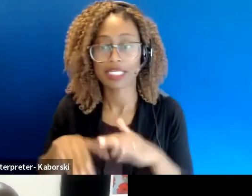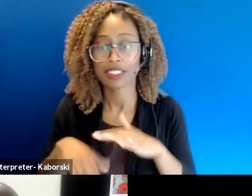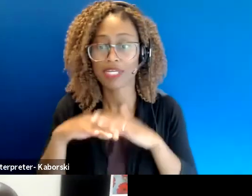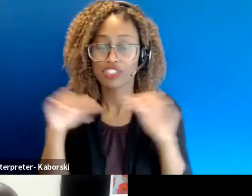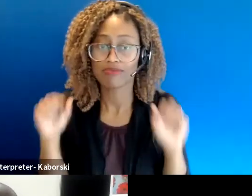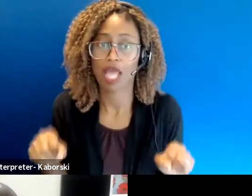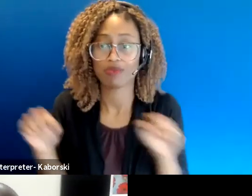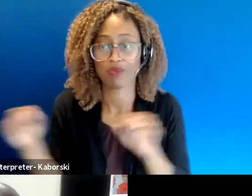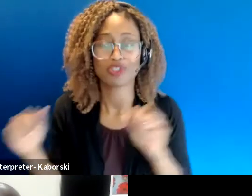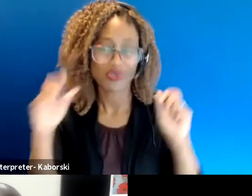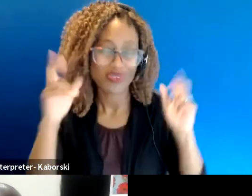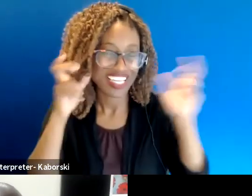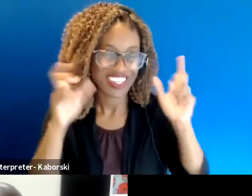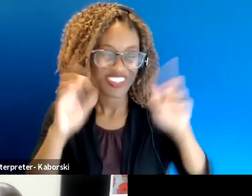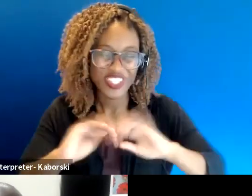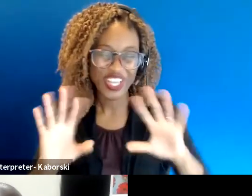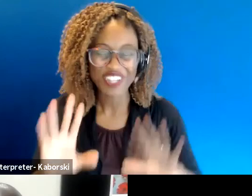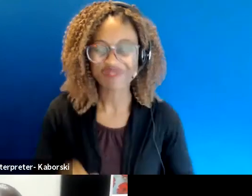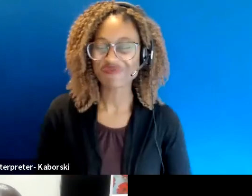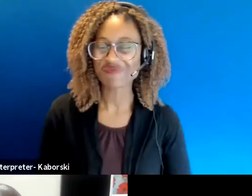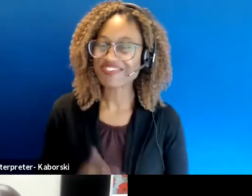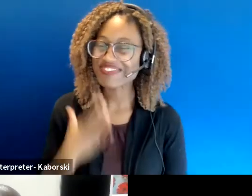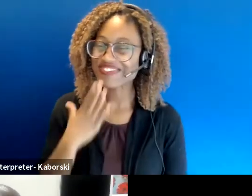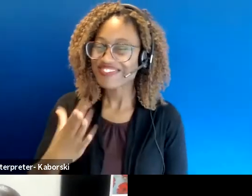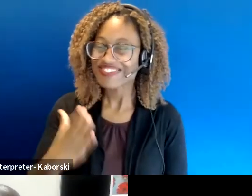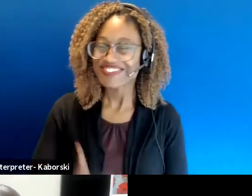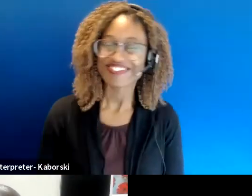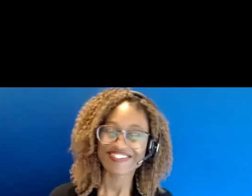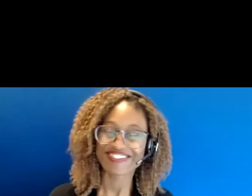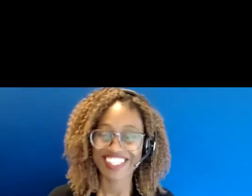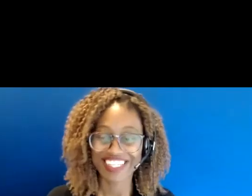to hear you clearly. Thank you.